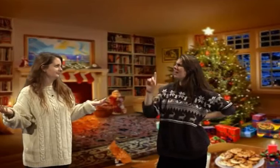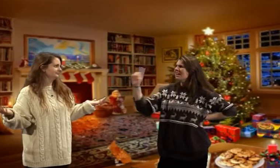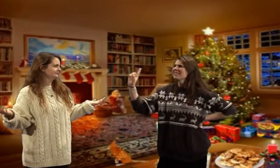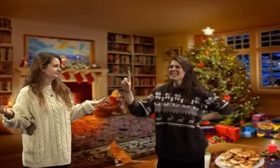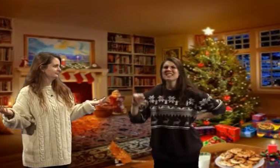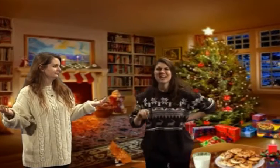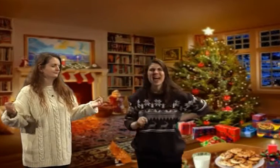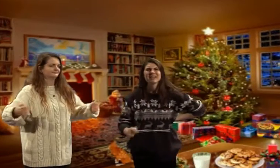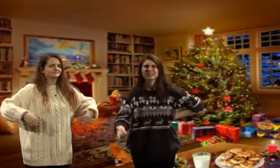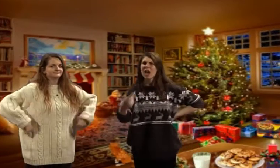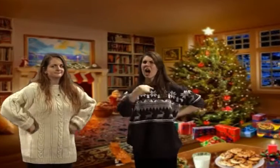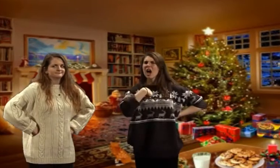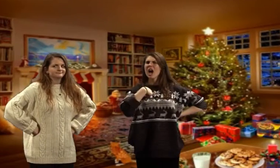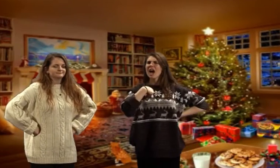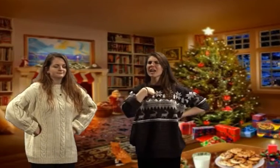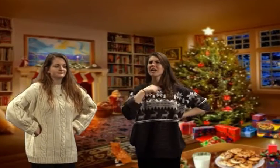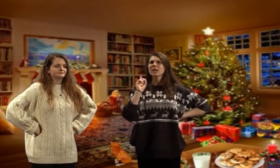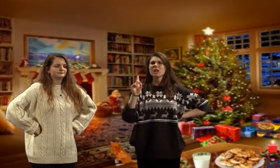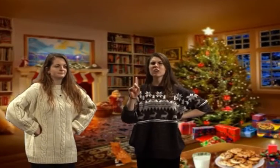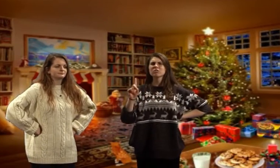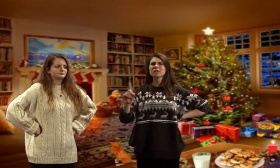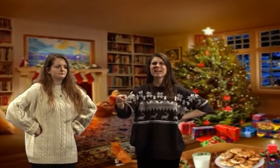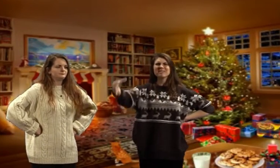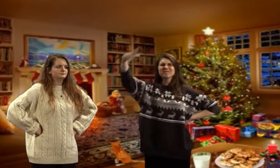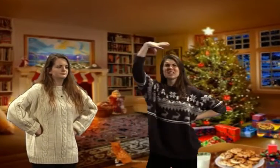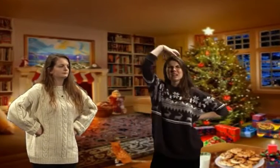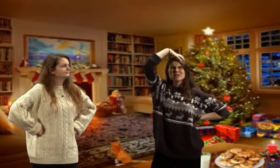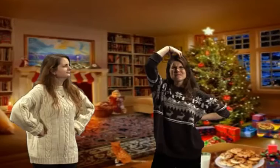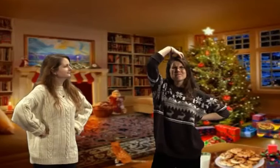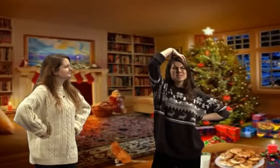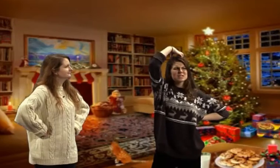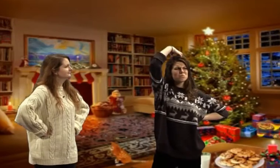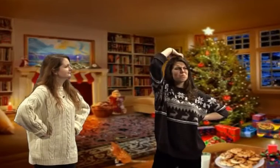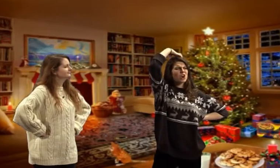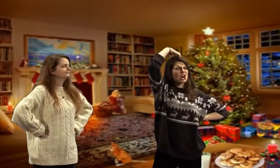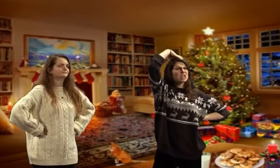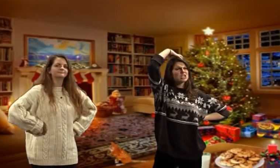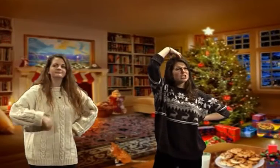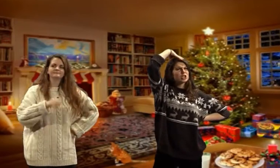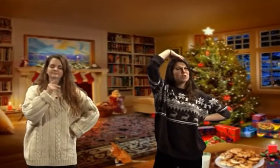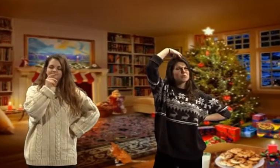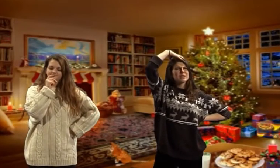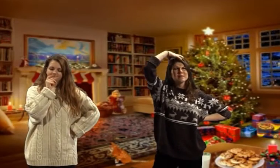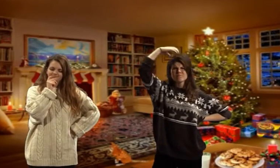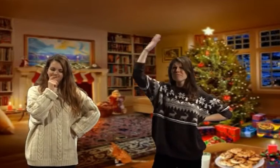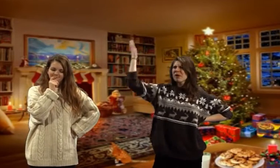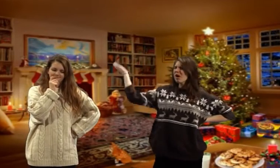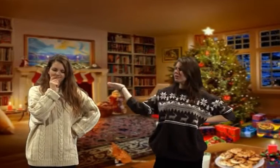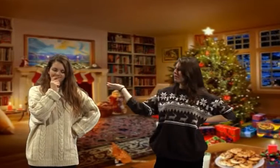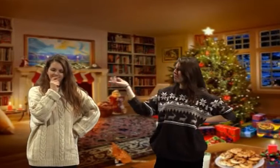Yes, I agree. But what could we possibly